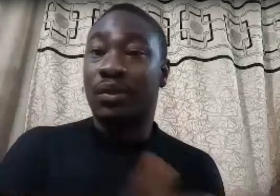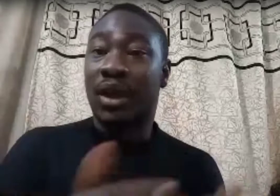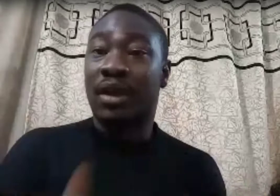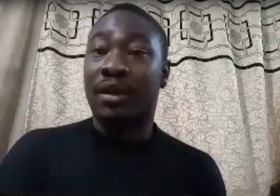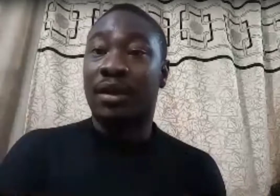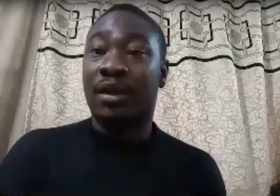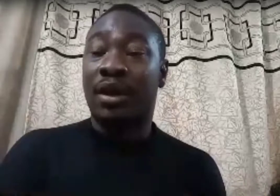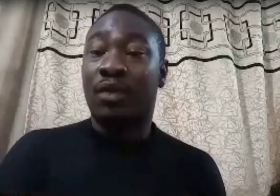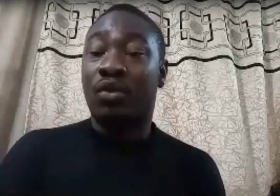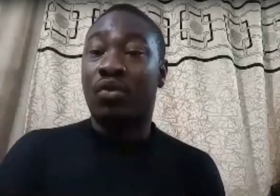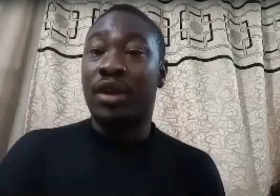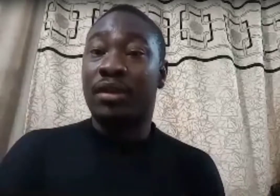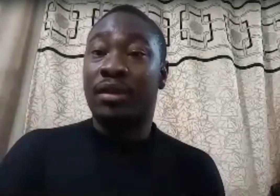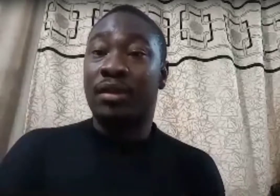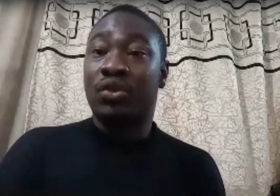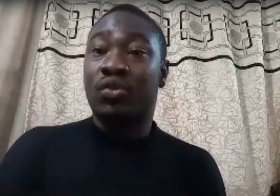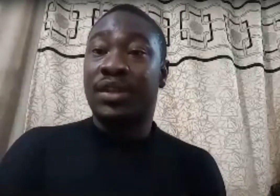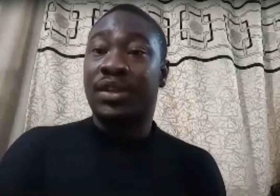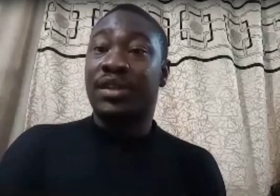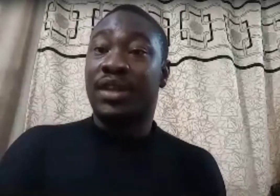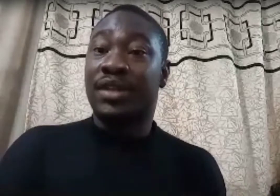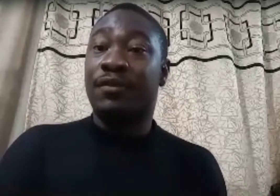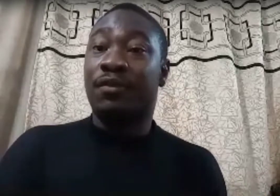20, 30, 40. You see, it's going to be difficult for